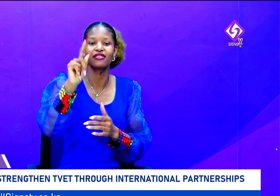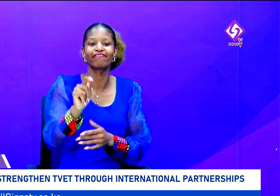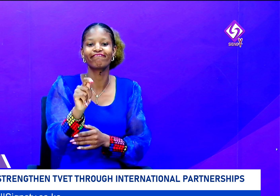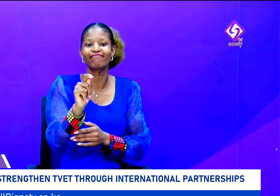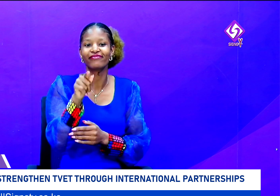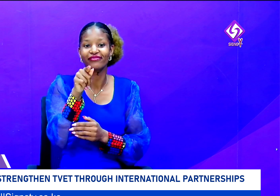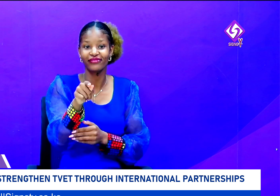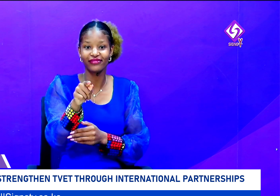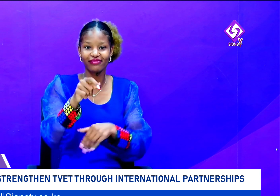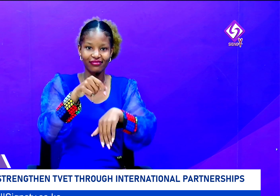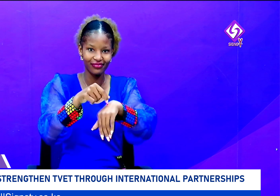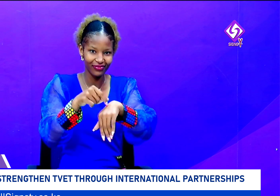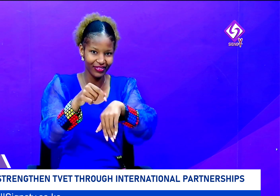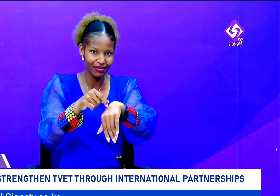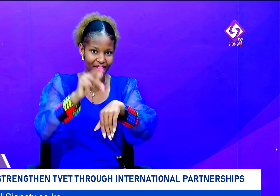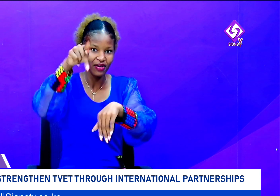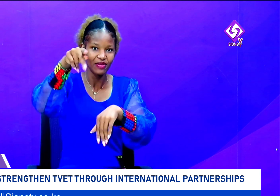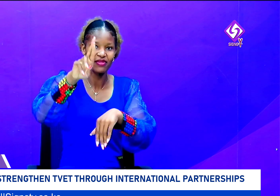(Tvet) institutions.